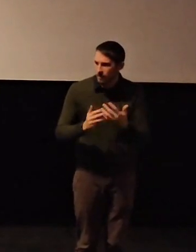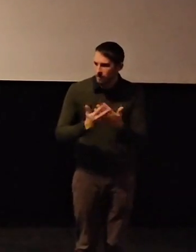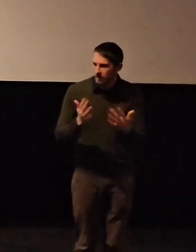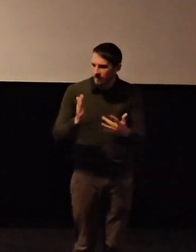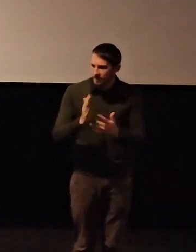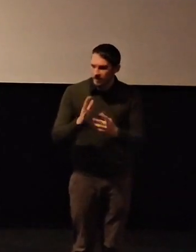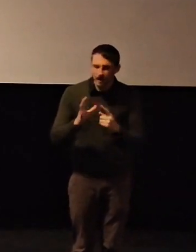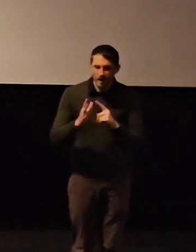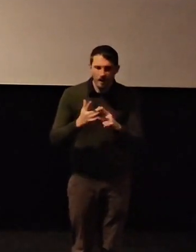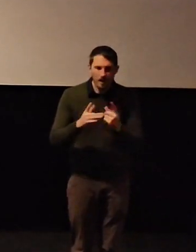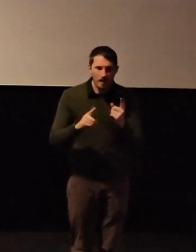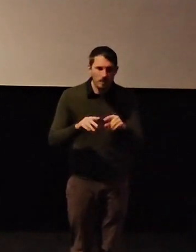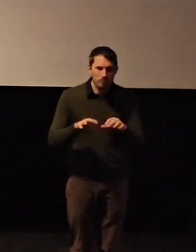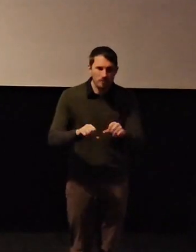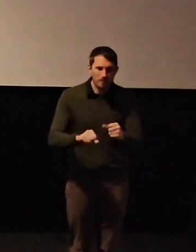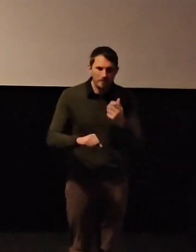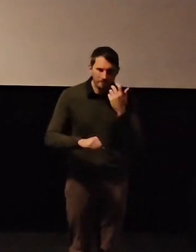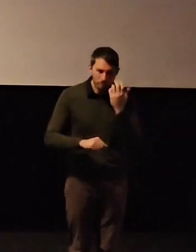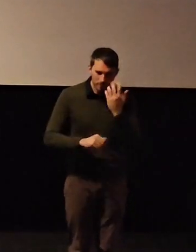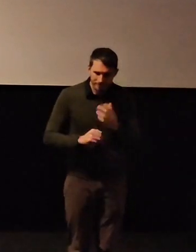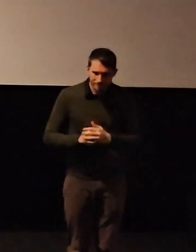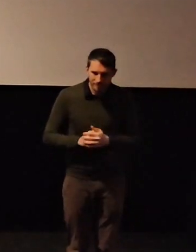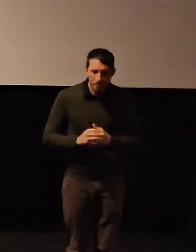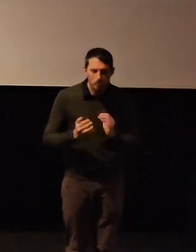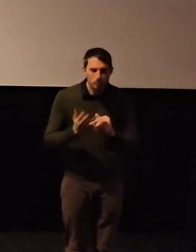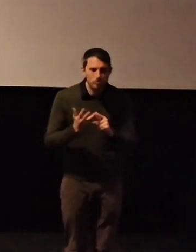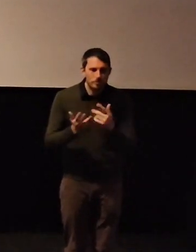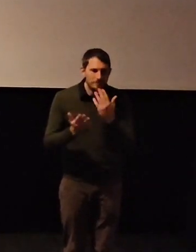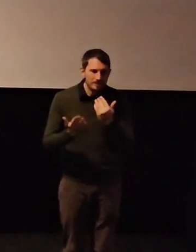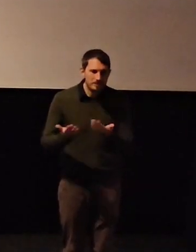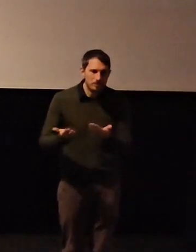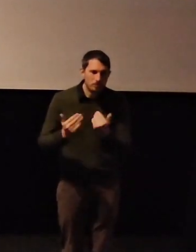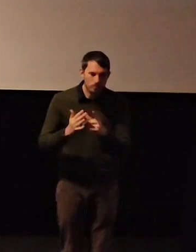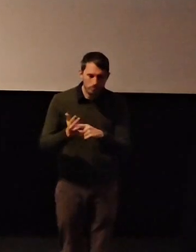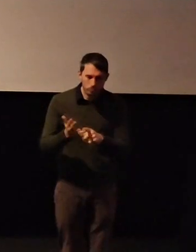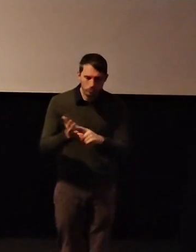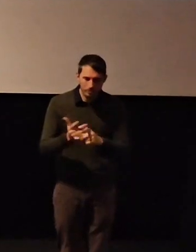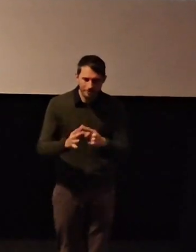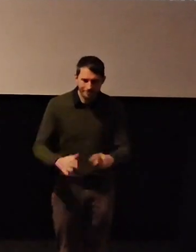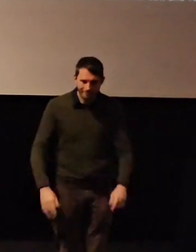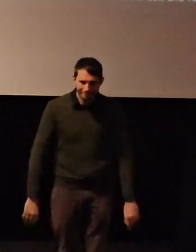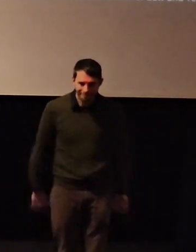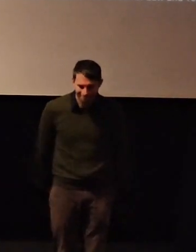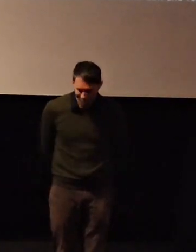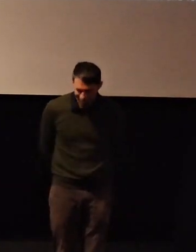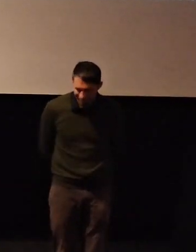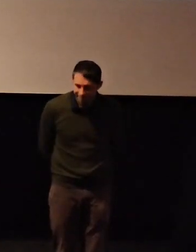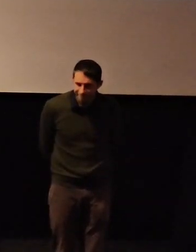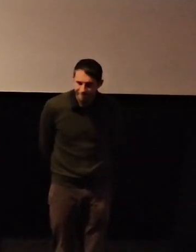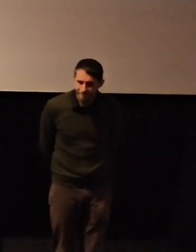tech AI and reclaiming the future. So please welcome Julia Thomas.